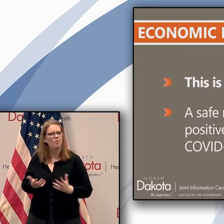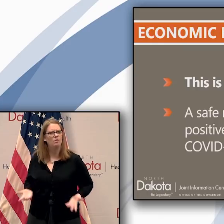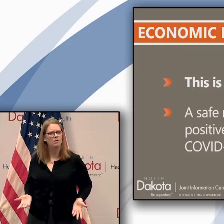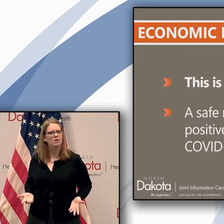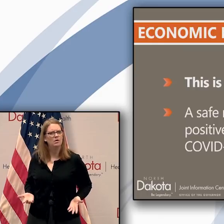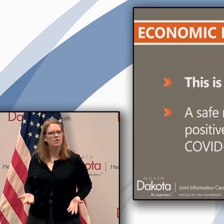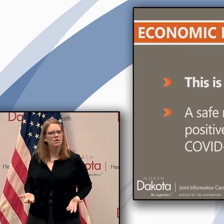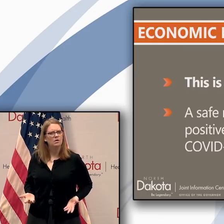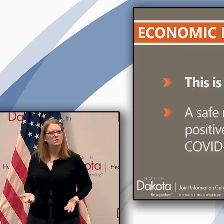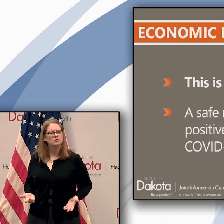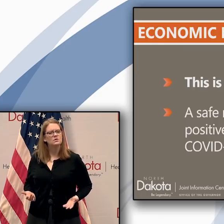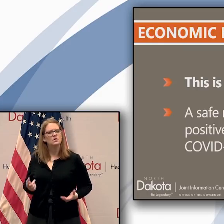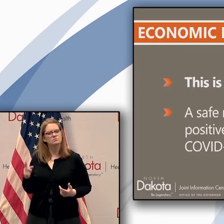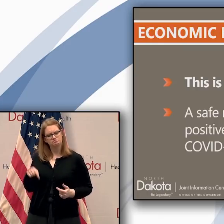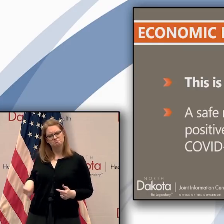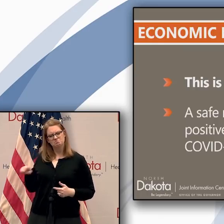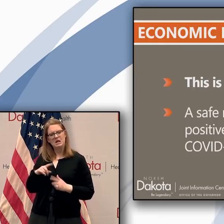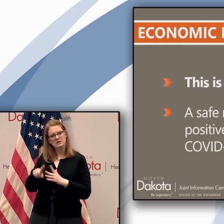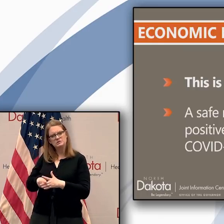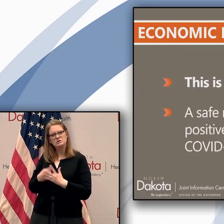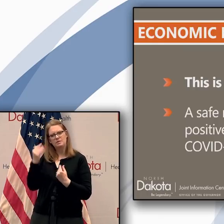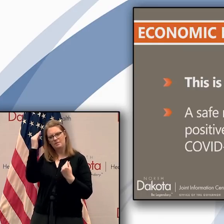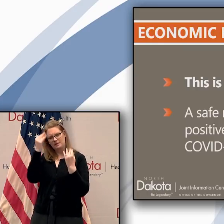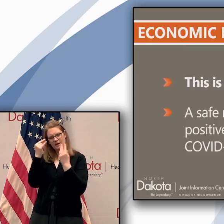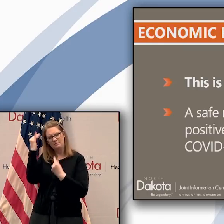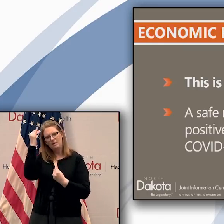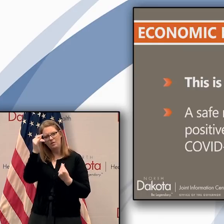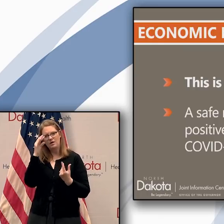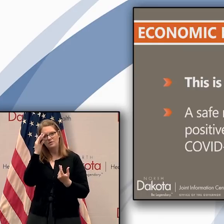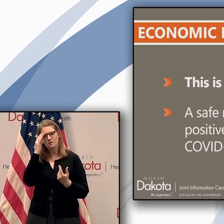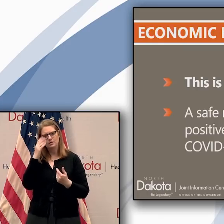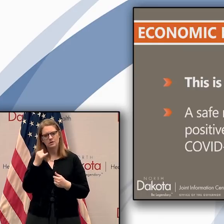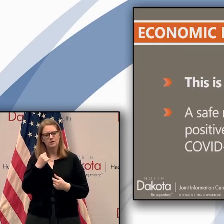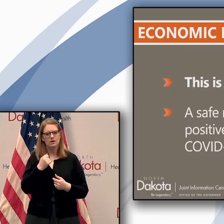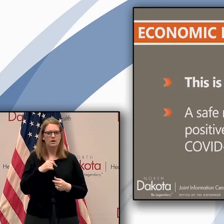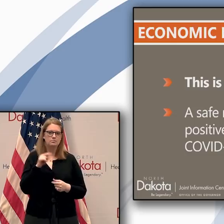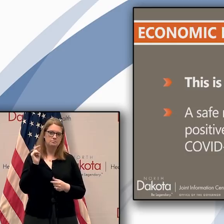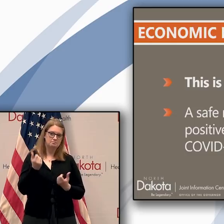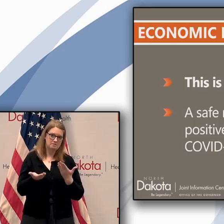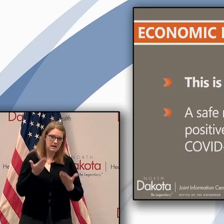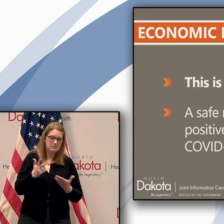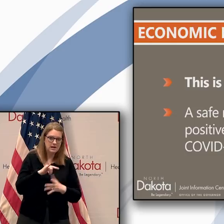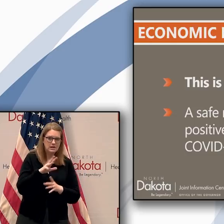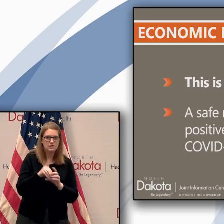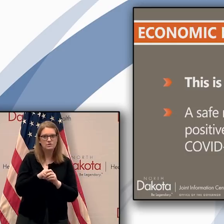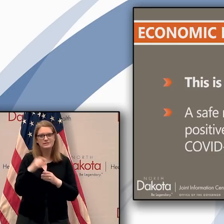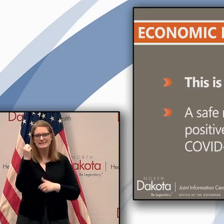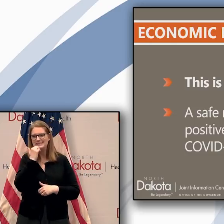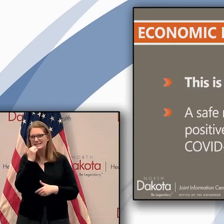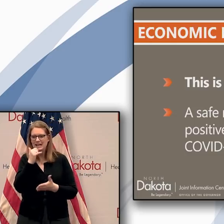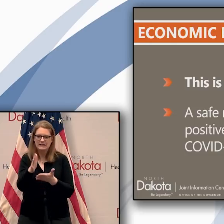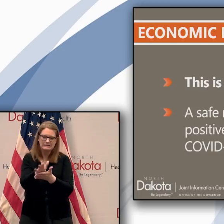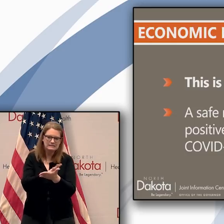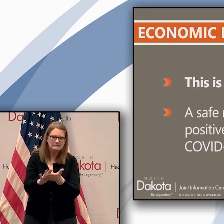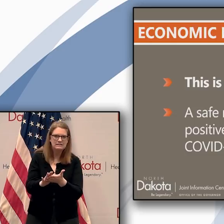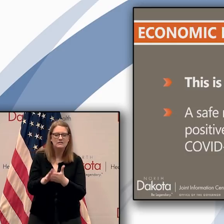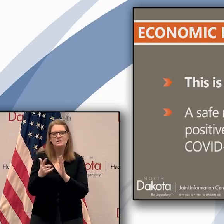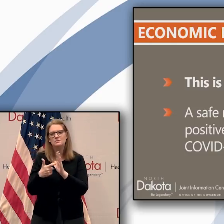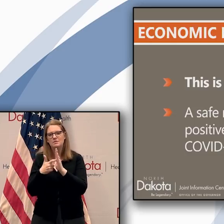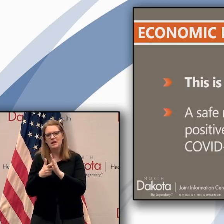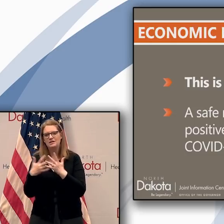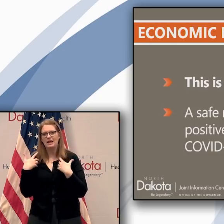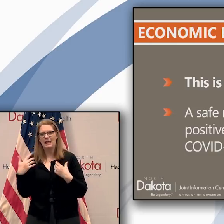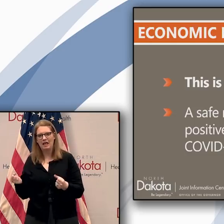And again, when we think about what that means, this could include daily disinfection procedures, mandatory health and